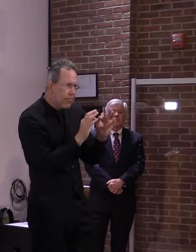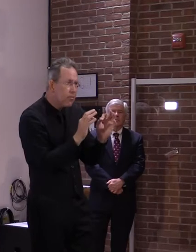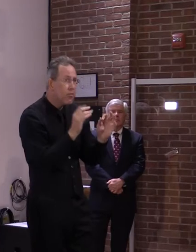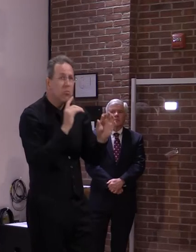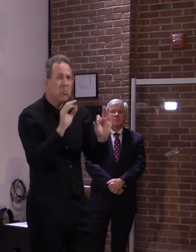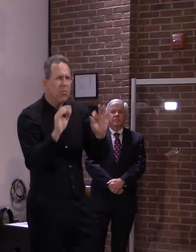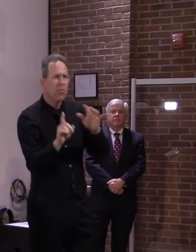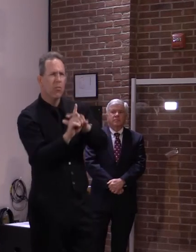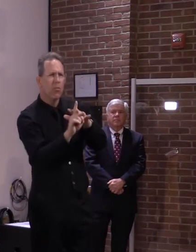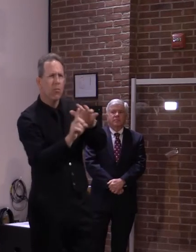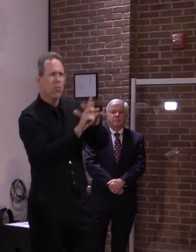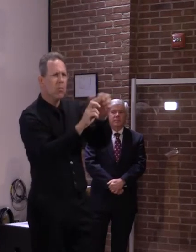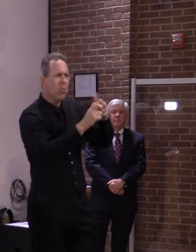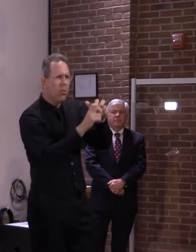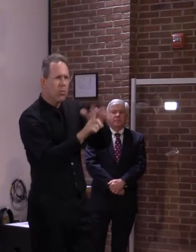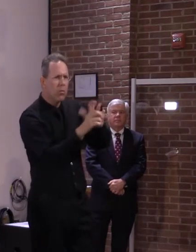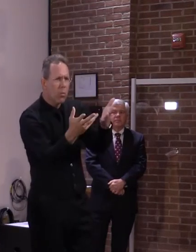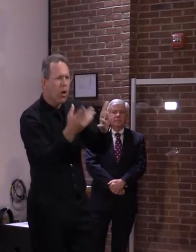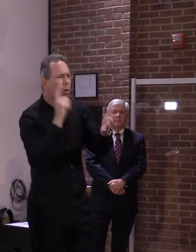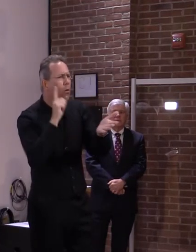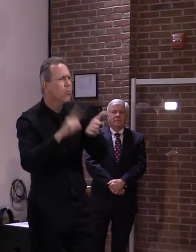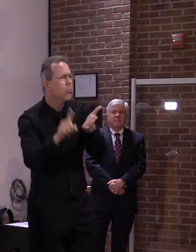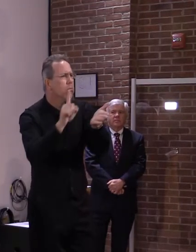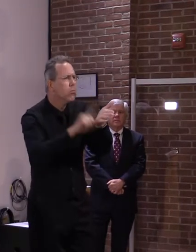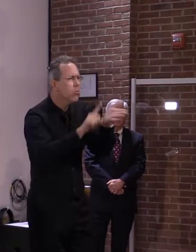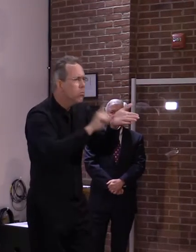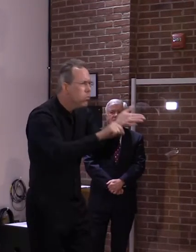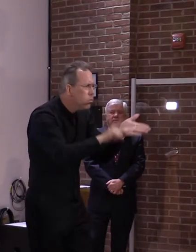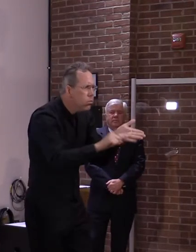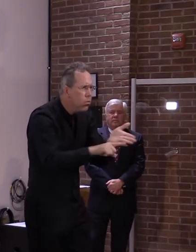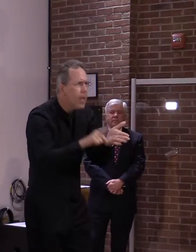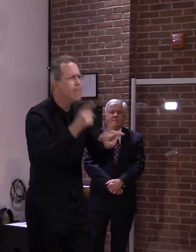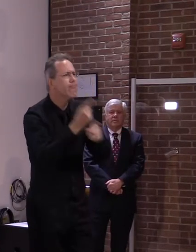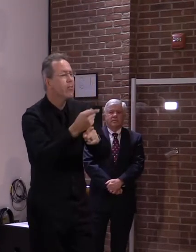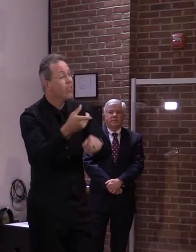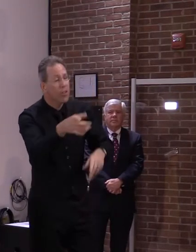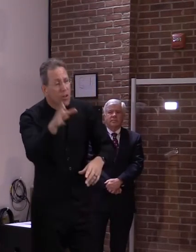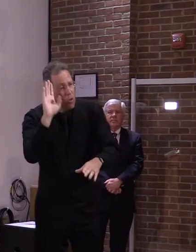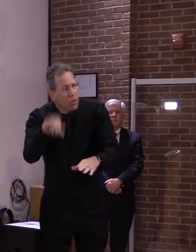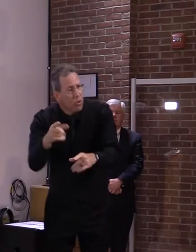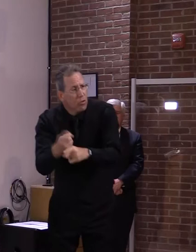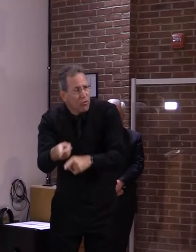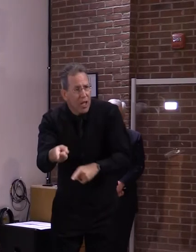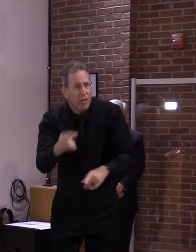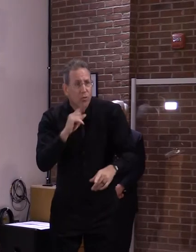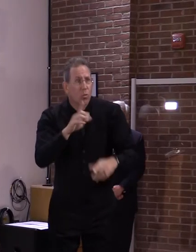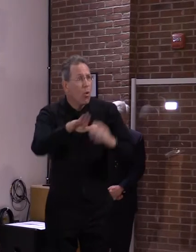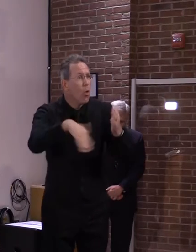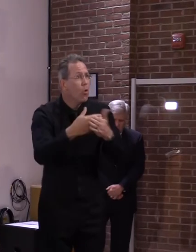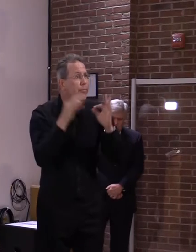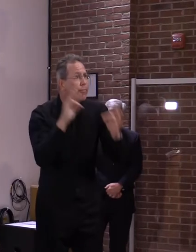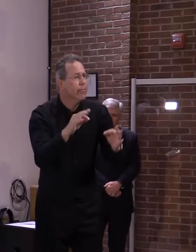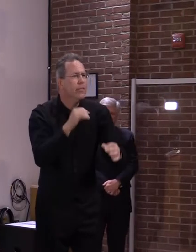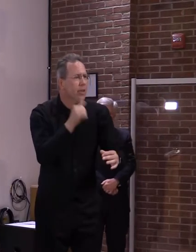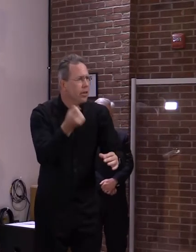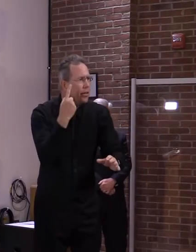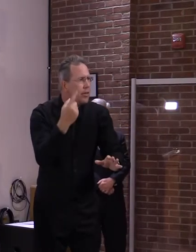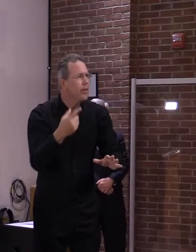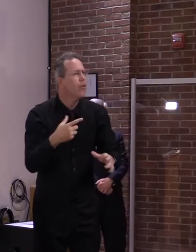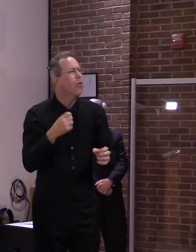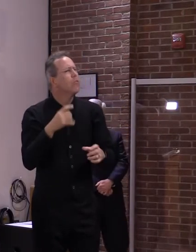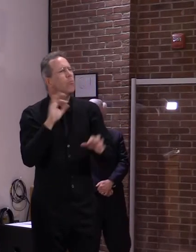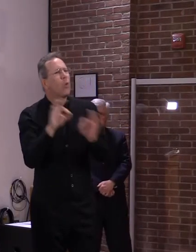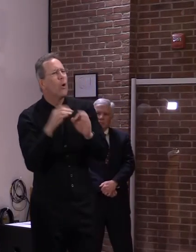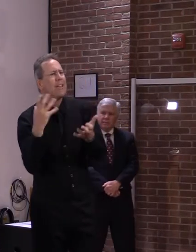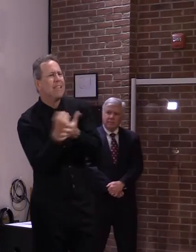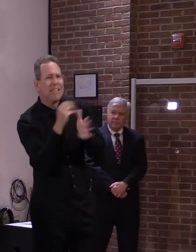It might not mean it's true, but that's the purpose of the investigations that will occur. When it